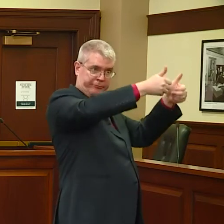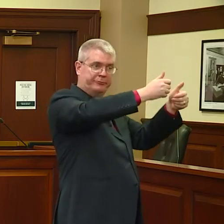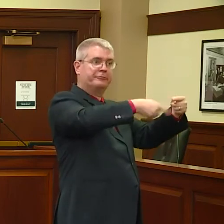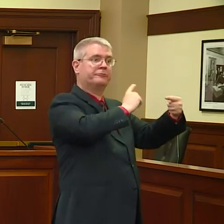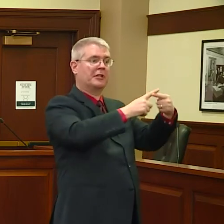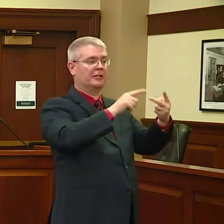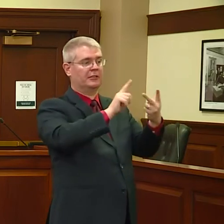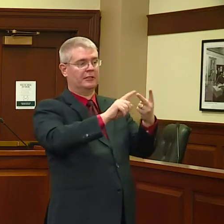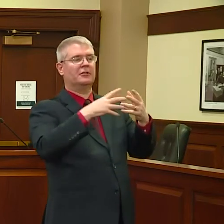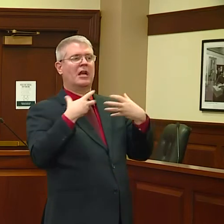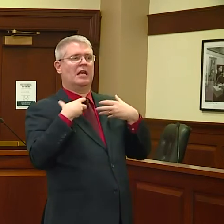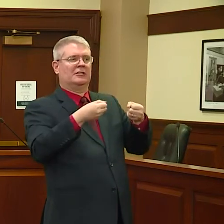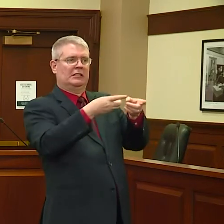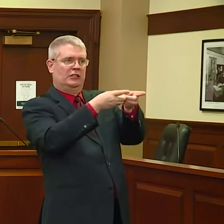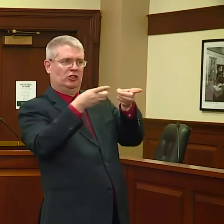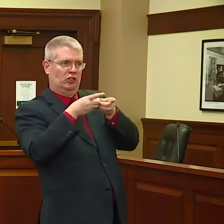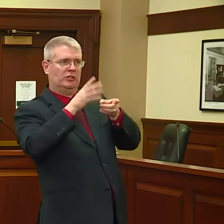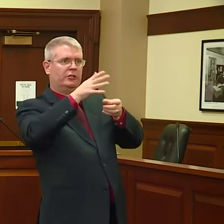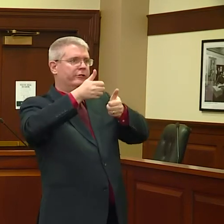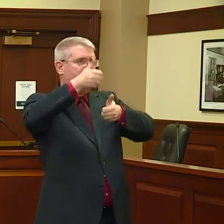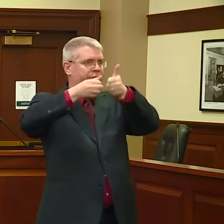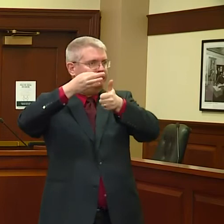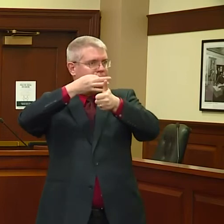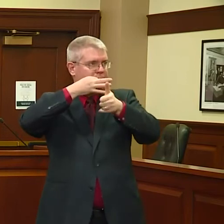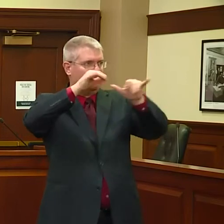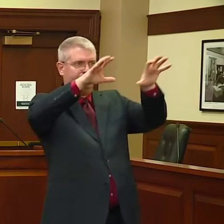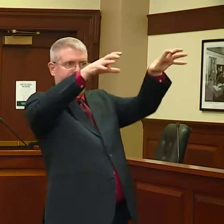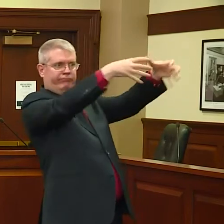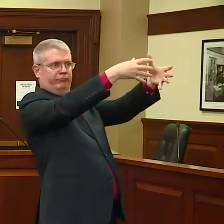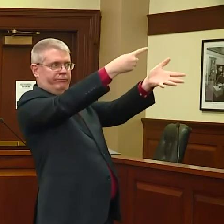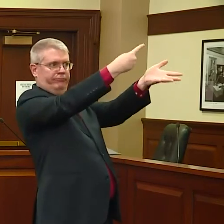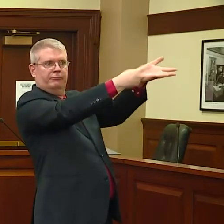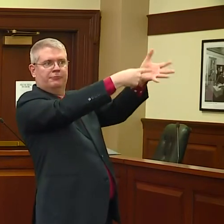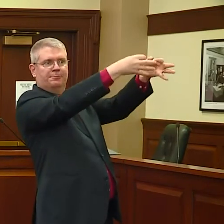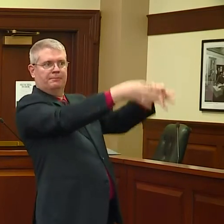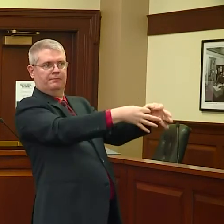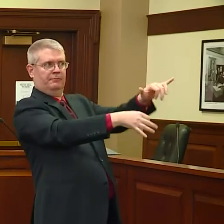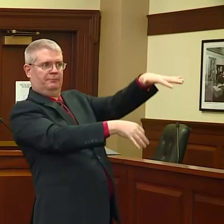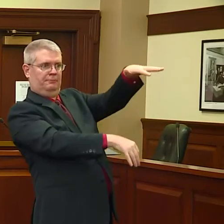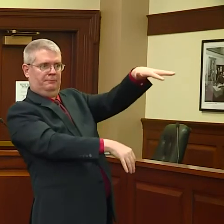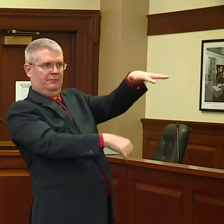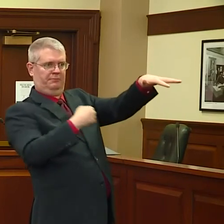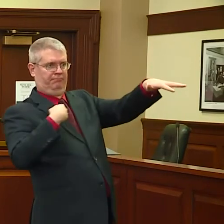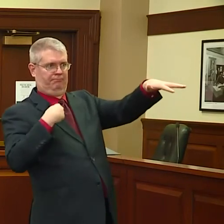concerned. Governor Melissa Davlin is on Zoom. Okay, Melissa on Zoom.